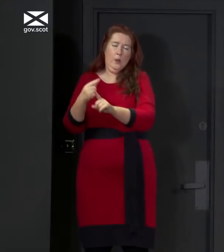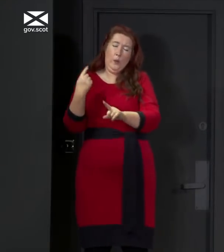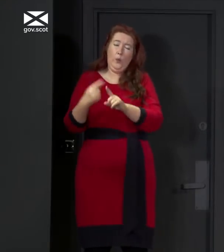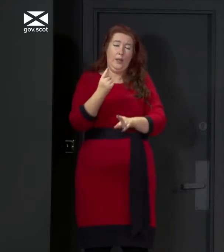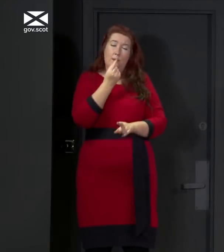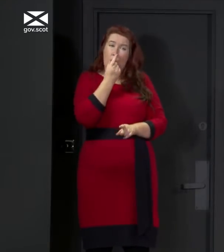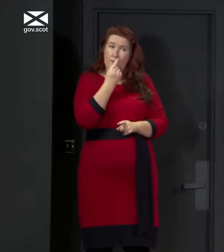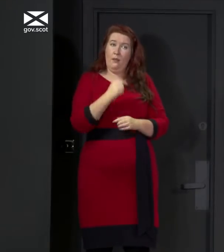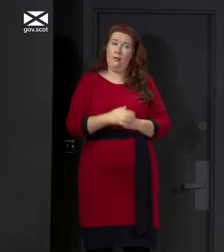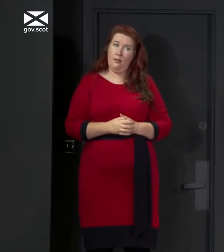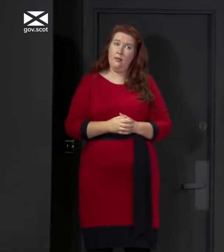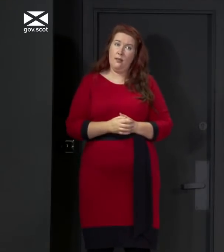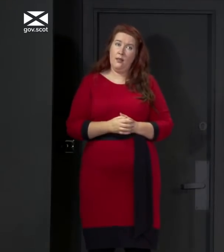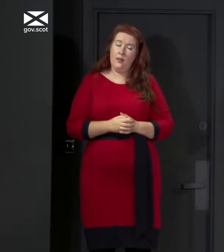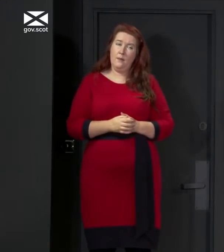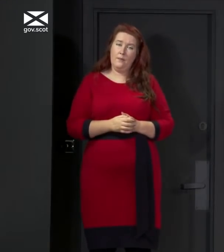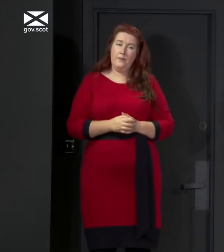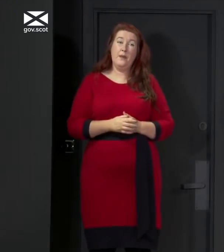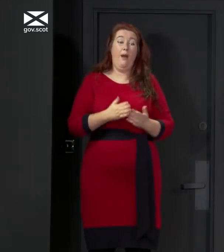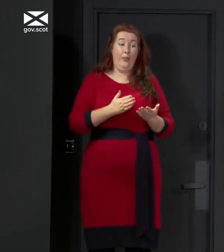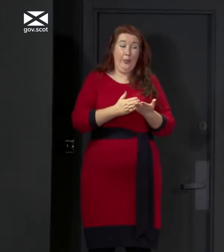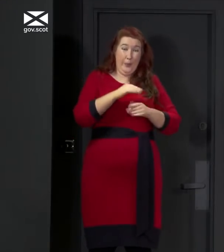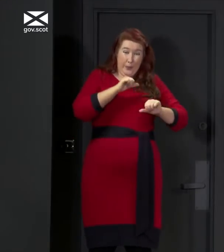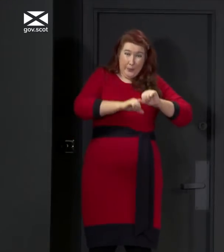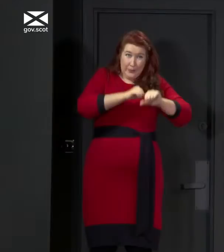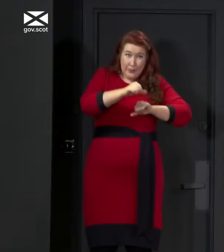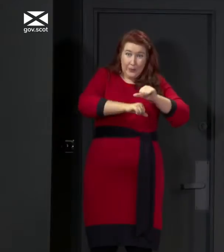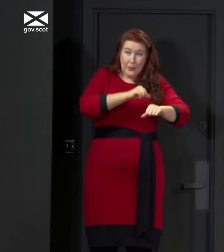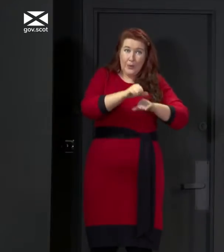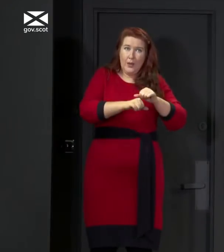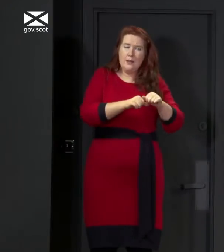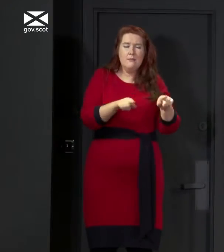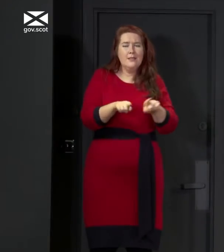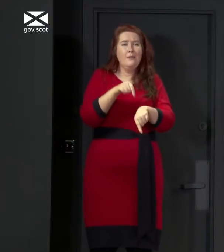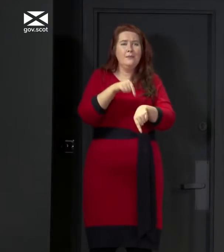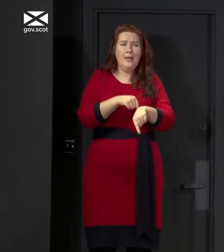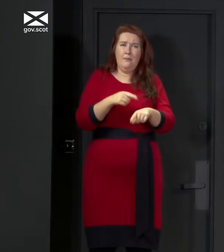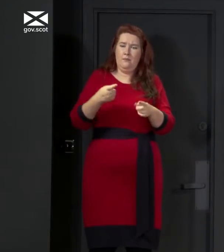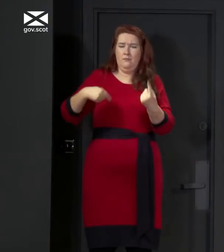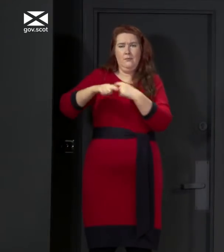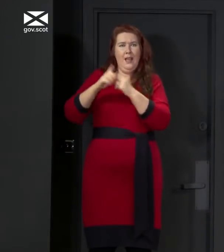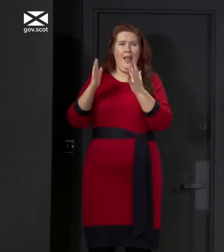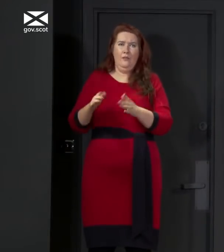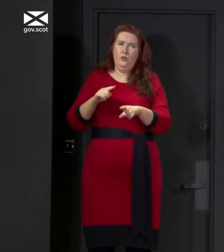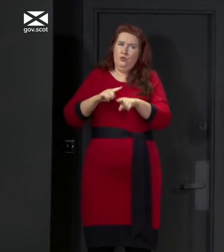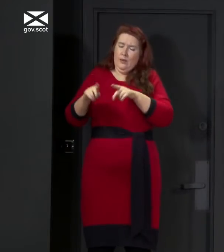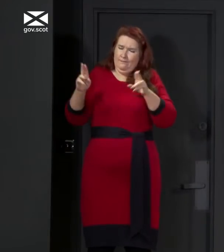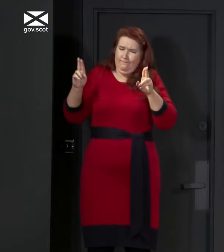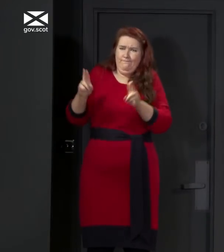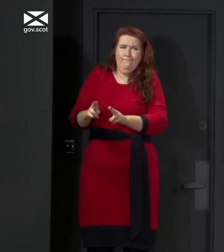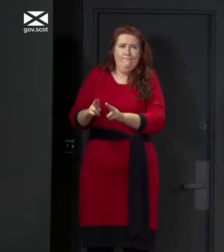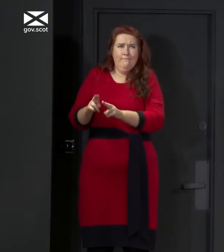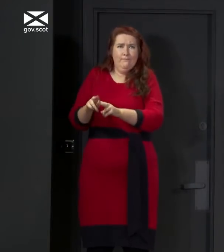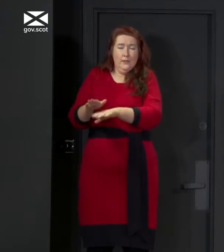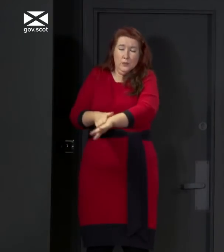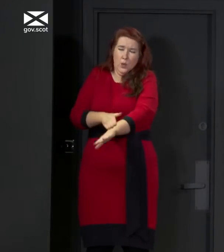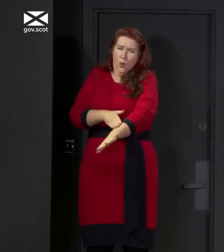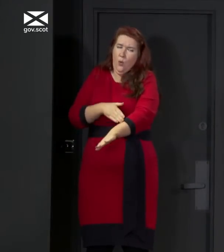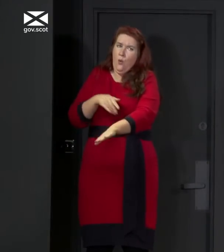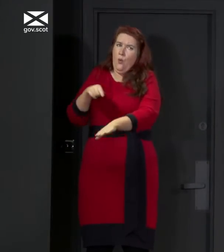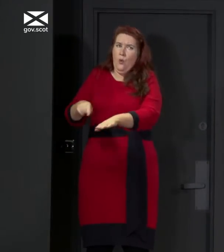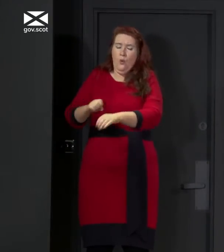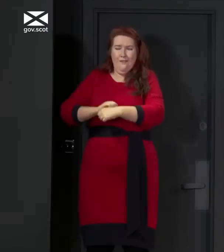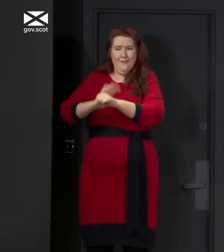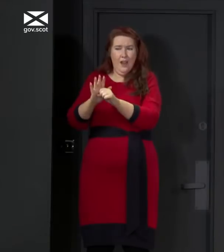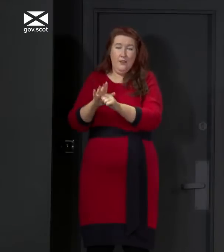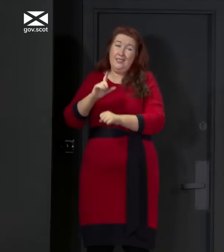quickly as possible. But while we're doing that, we absolutely must, all of us collectively, work to slow down this virus. That's why